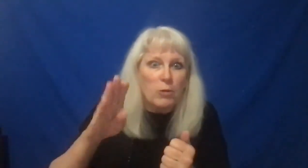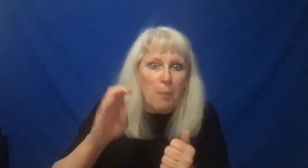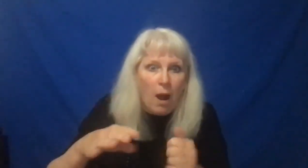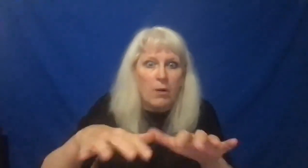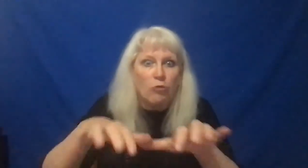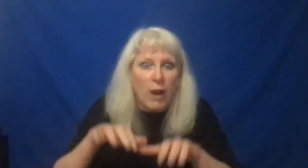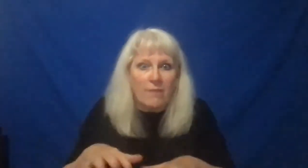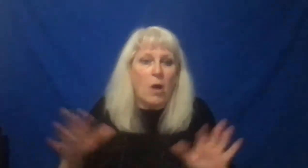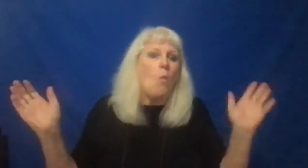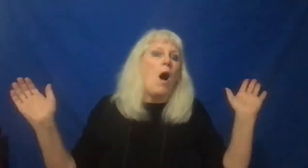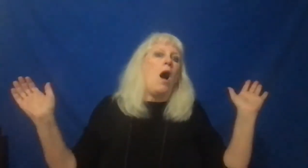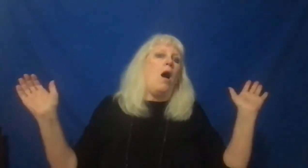times